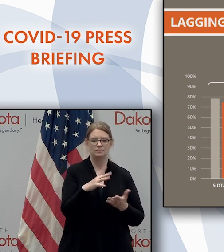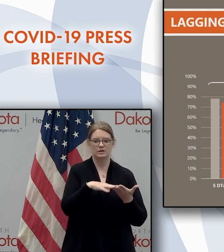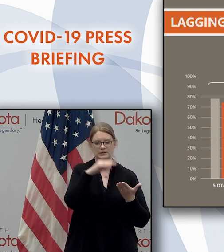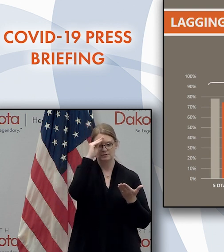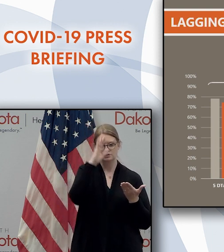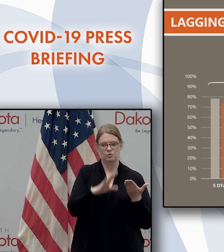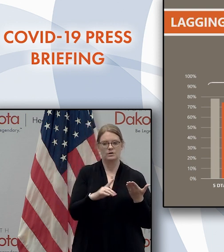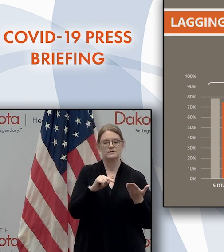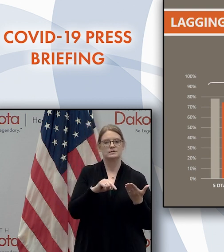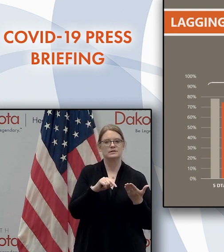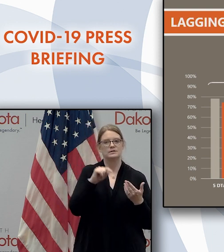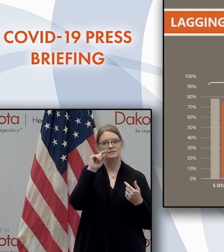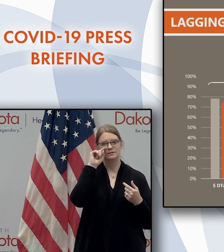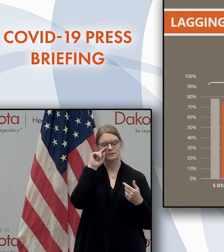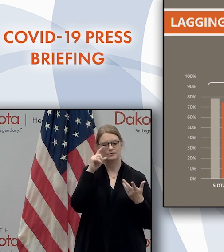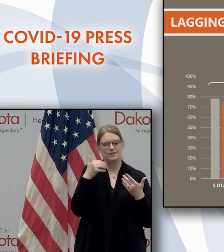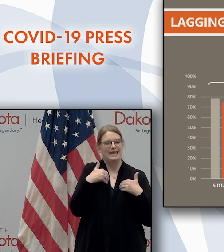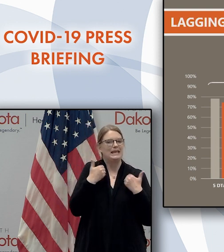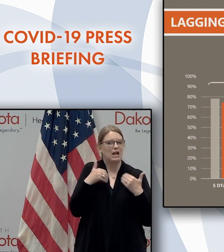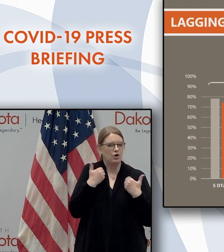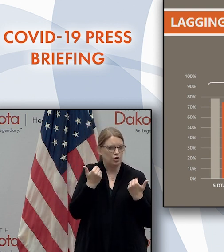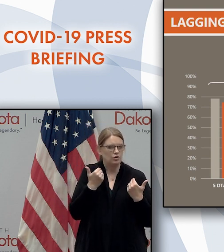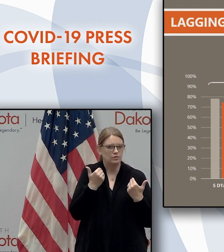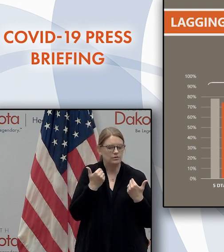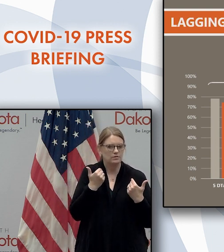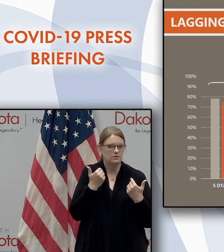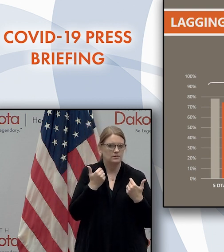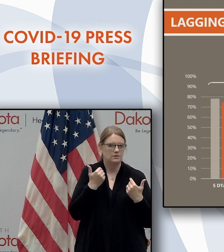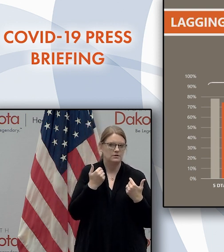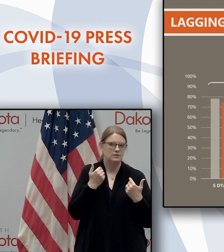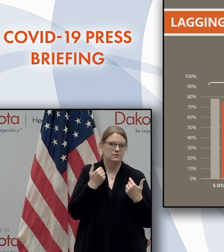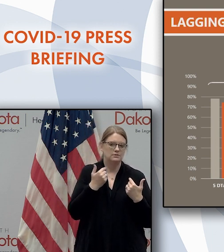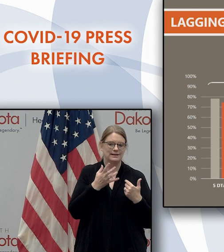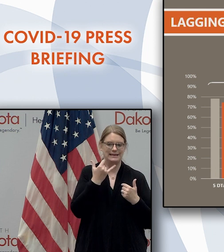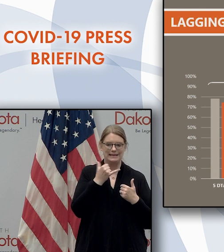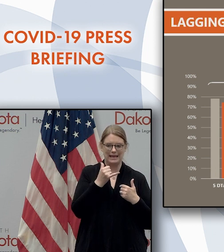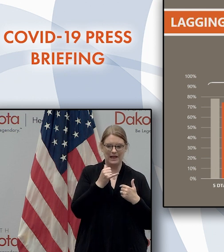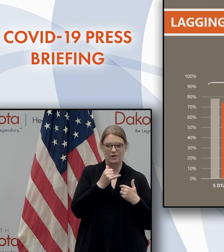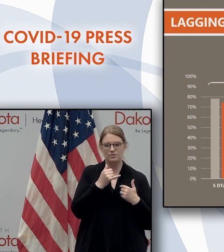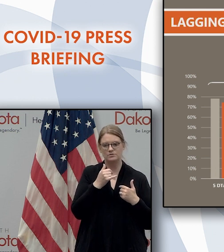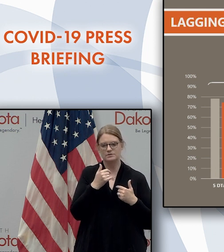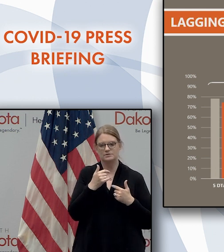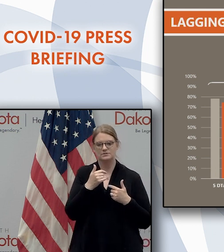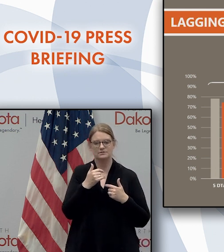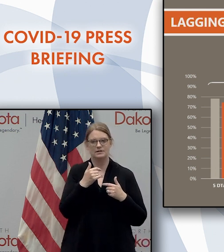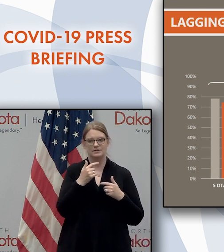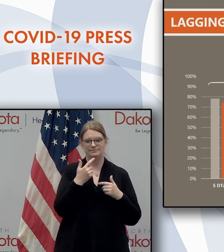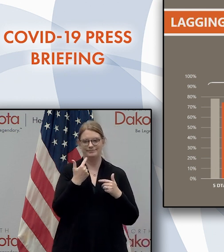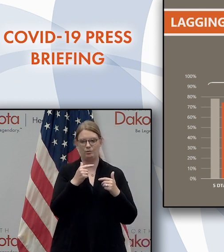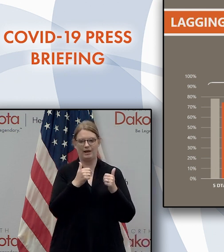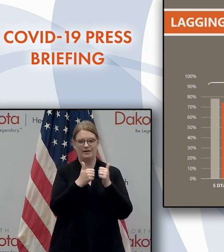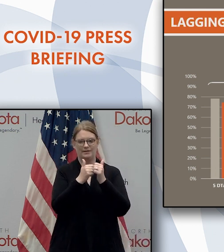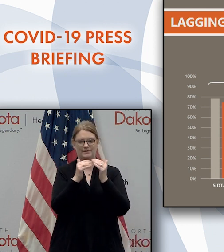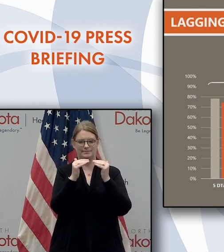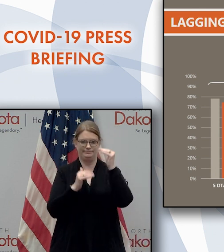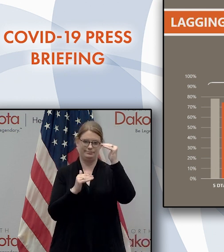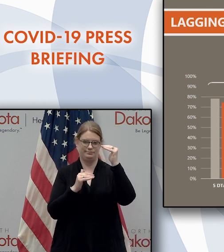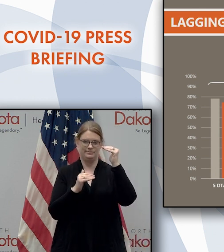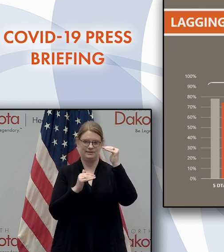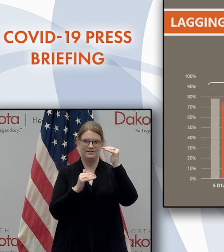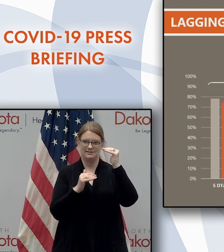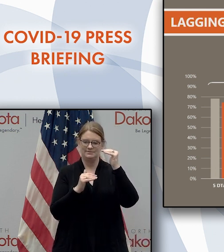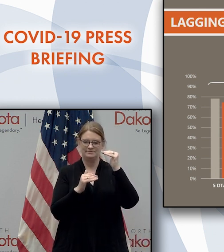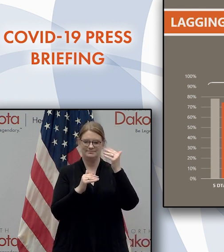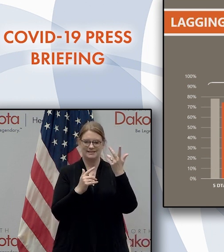students. This is for the younger, but again, when yellow is below gray, that indicates that we're behind. And you can see we've got